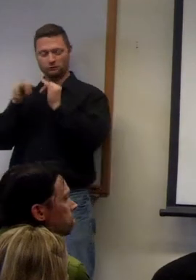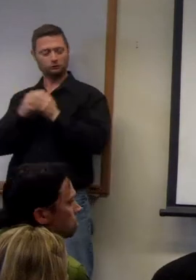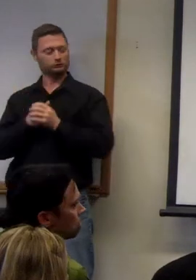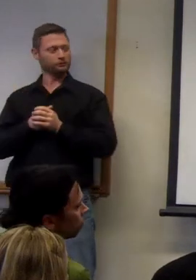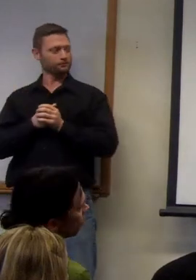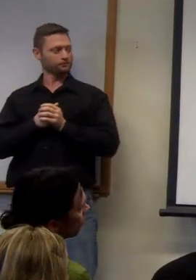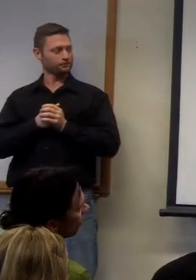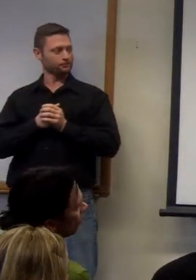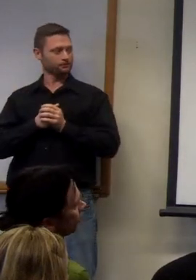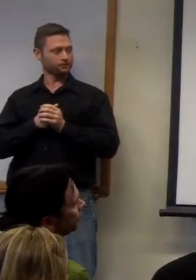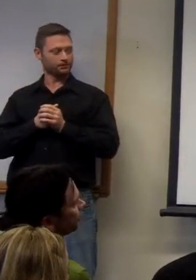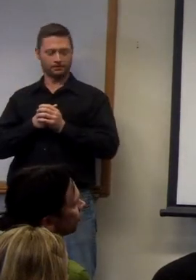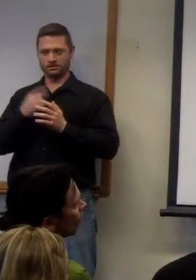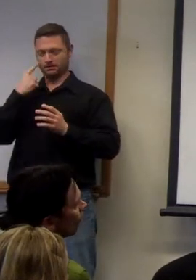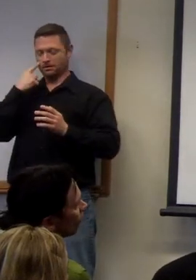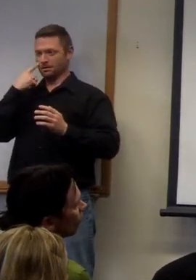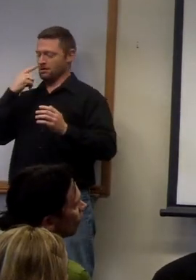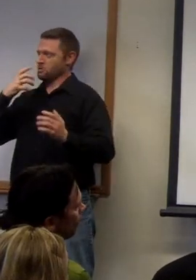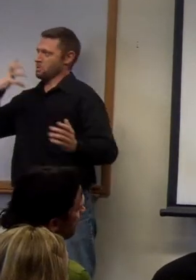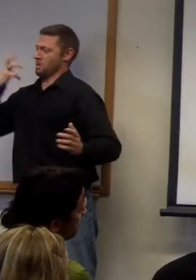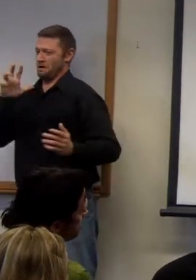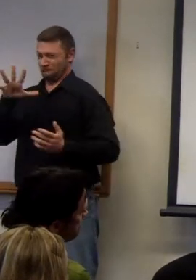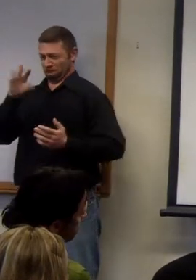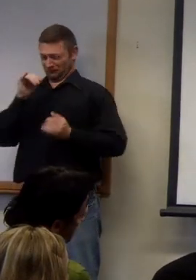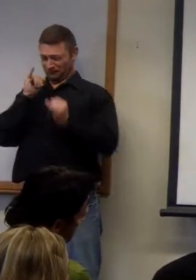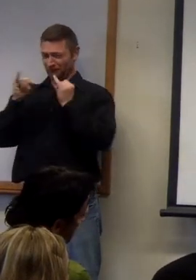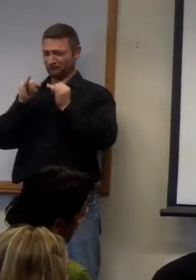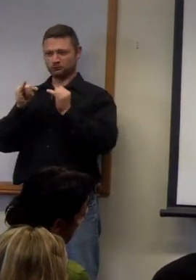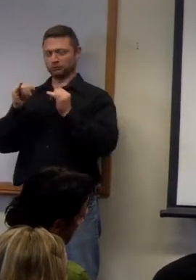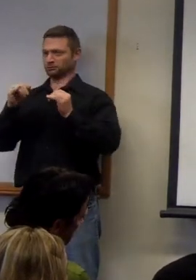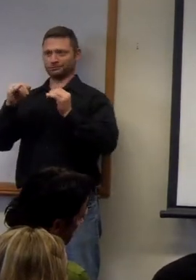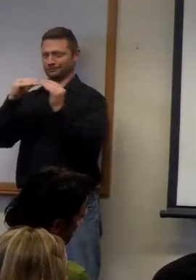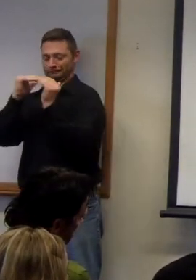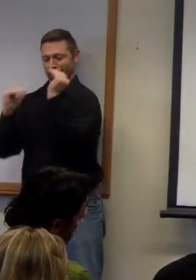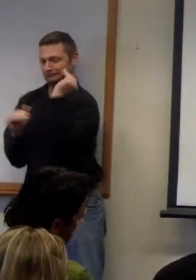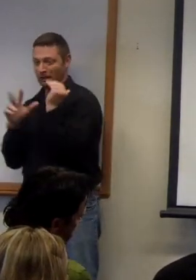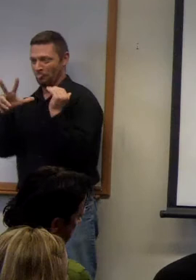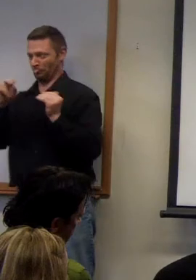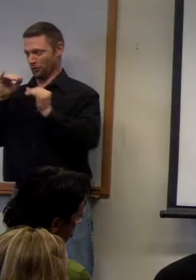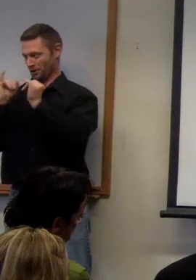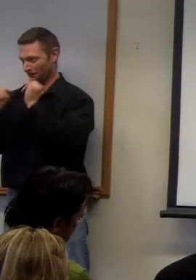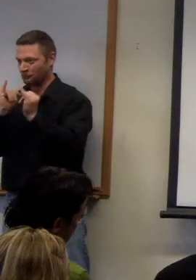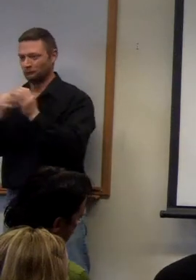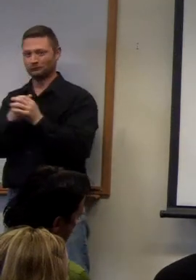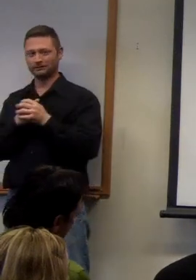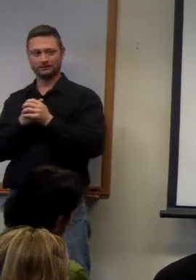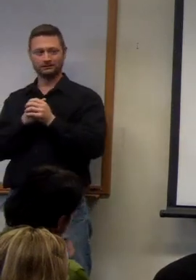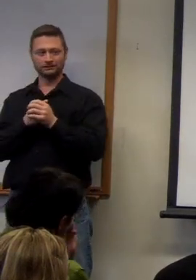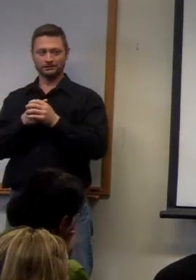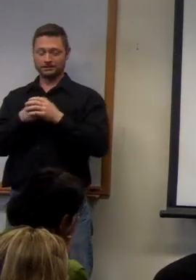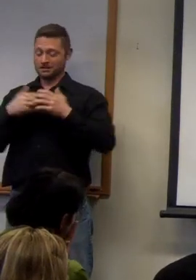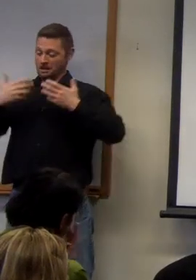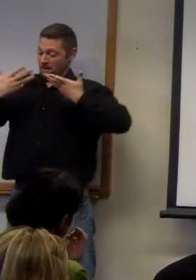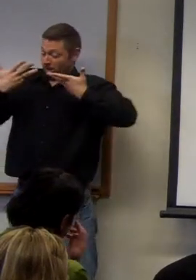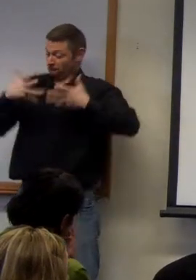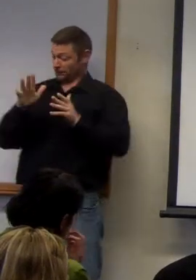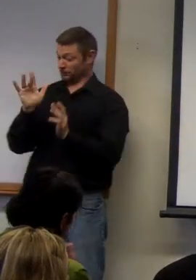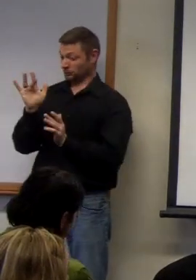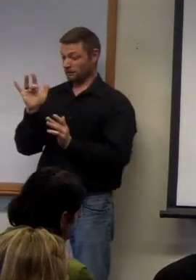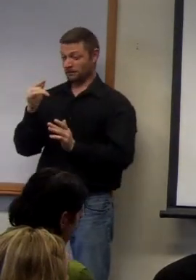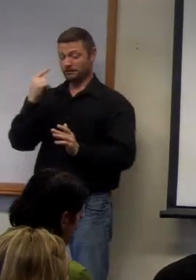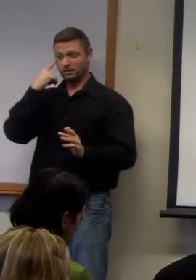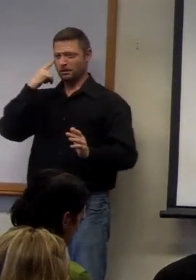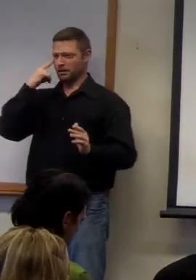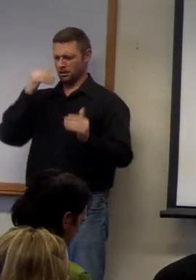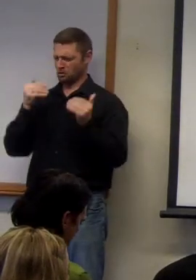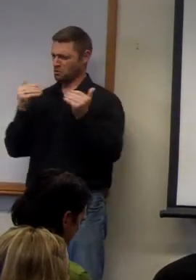that, I realized that I didn't have the strength for that, and I broke it down to 30. And by the time I was at about 25 of them, I almost felt that I could not